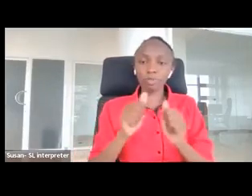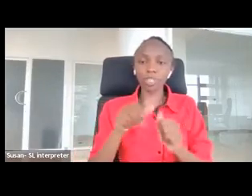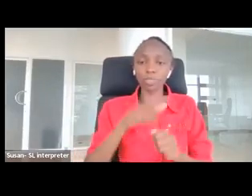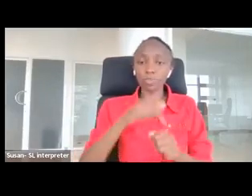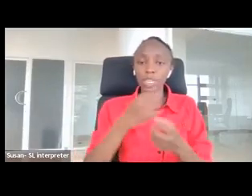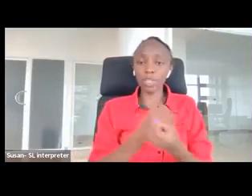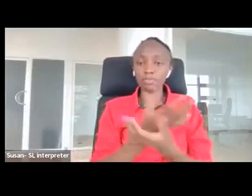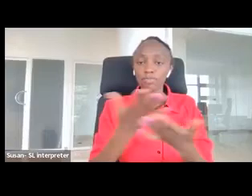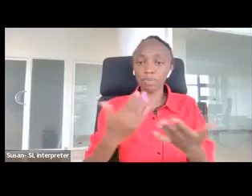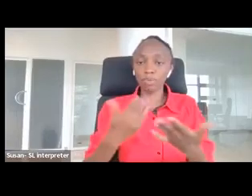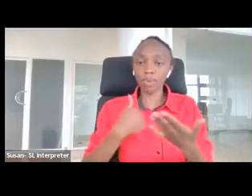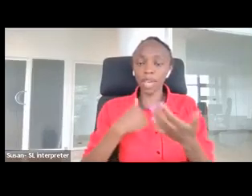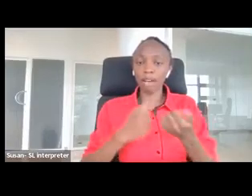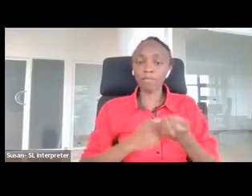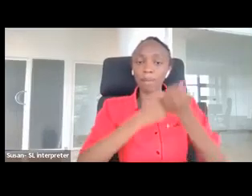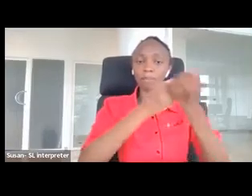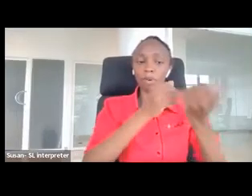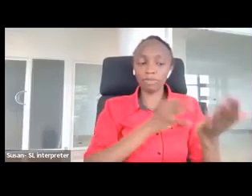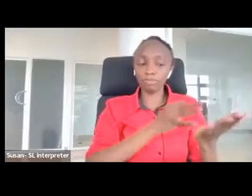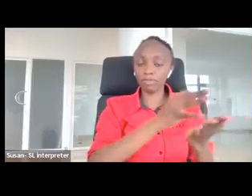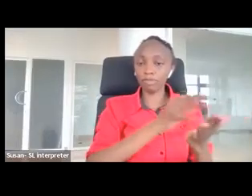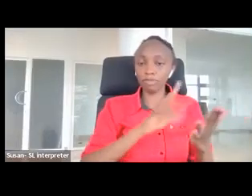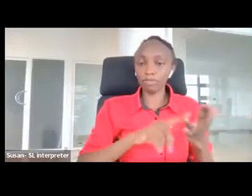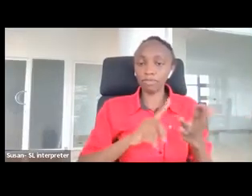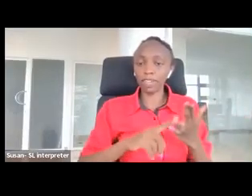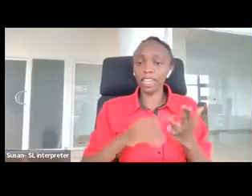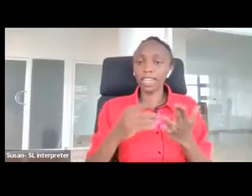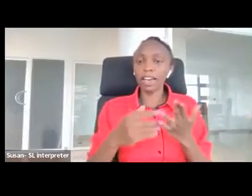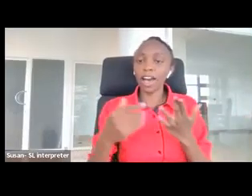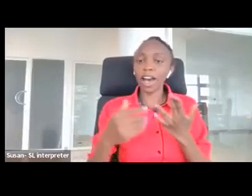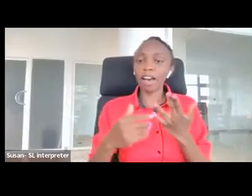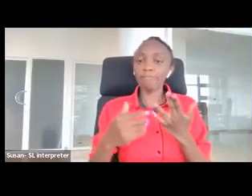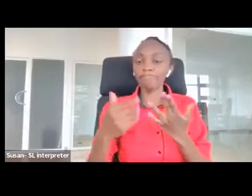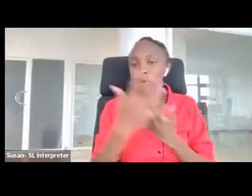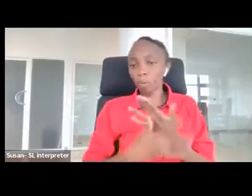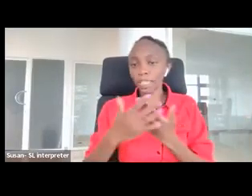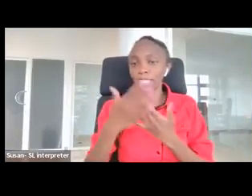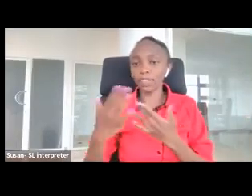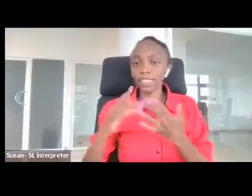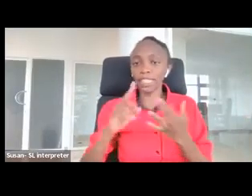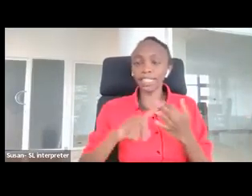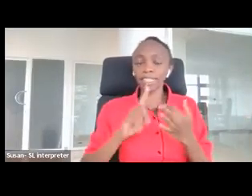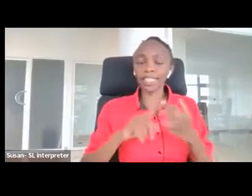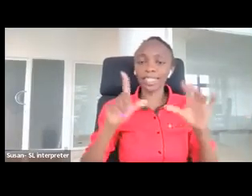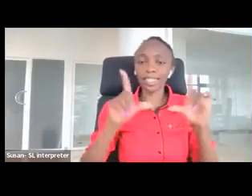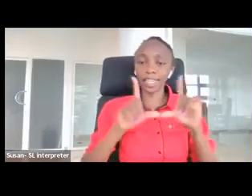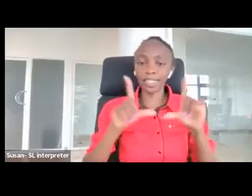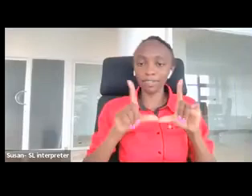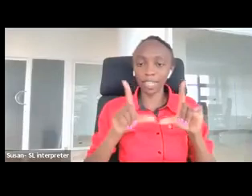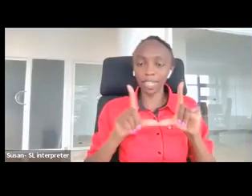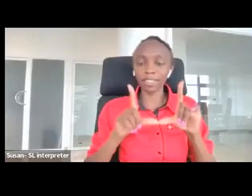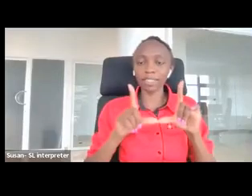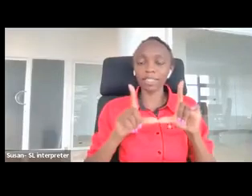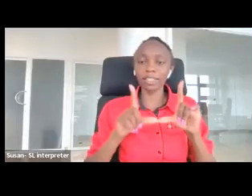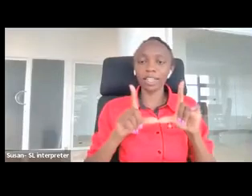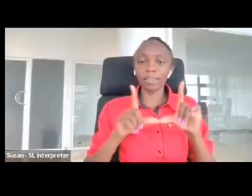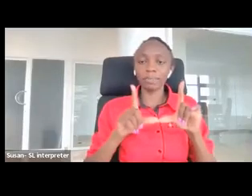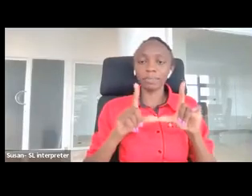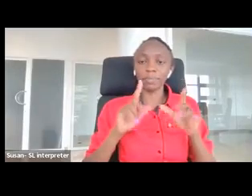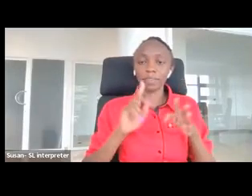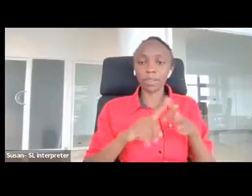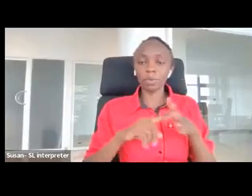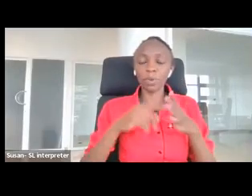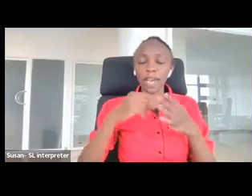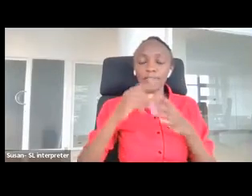scholarship awards, we have computing devices, we have certificates to recognize the achievements, we have gift